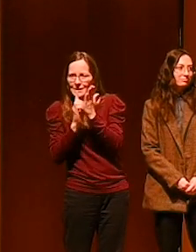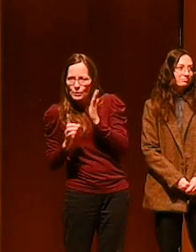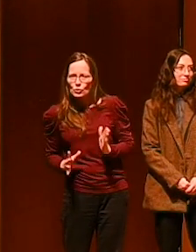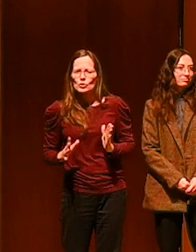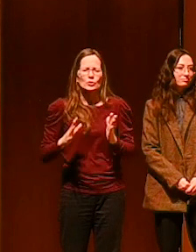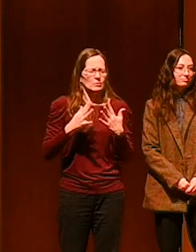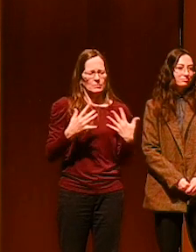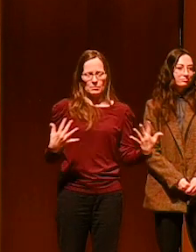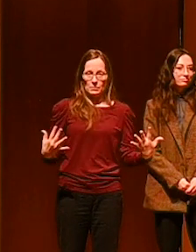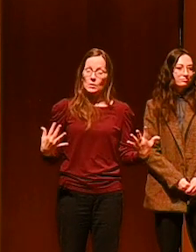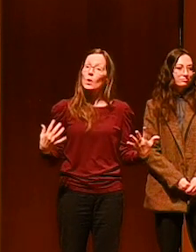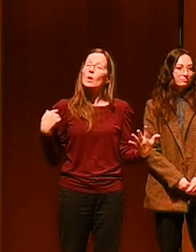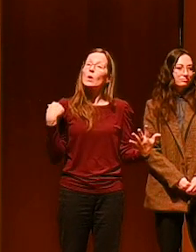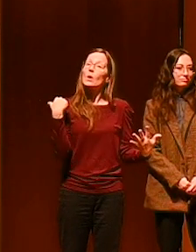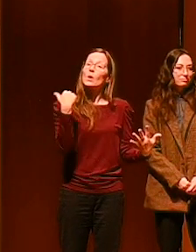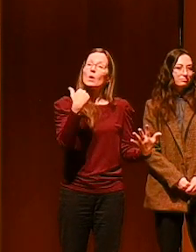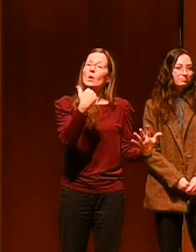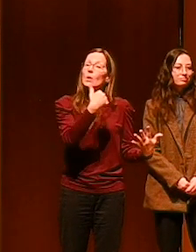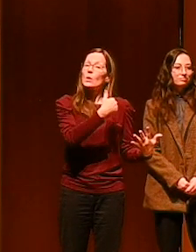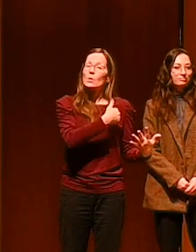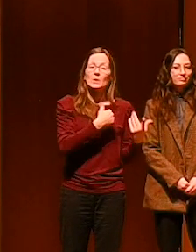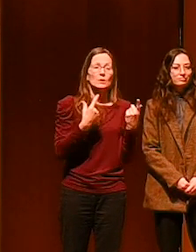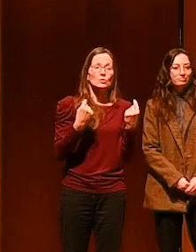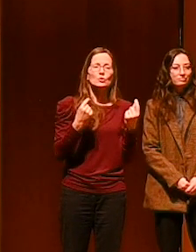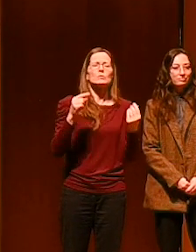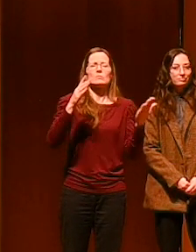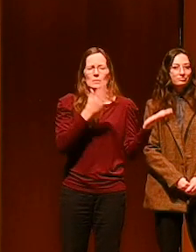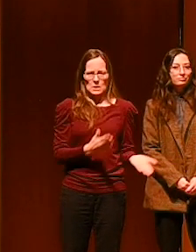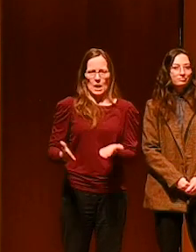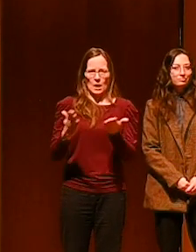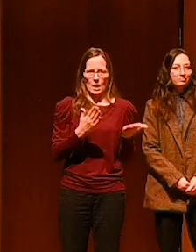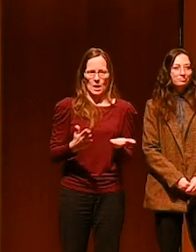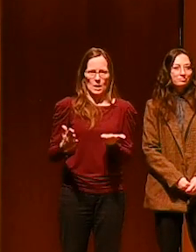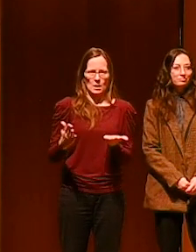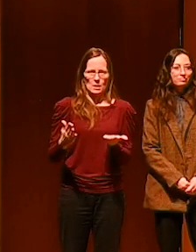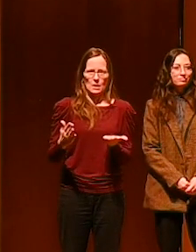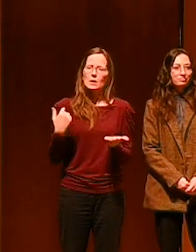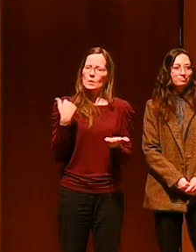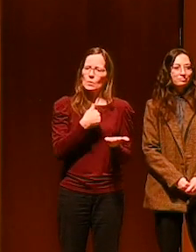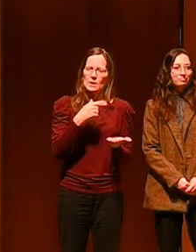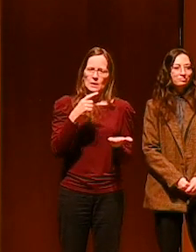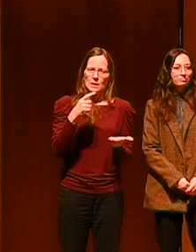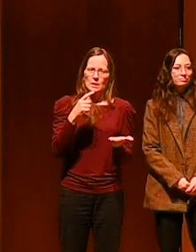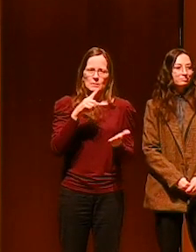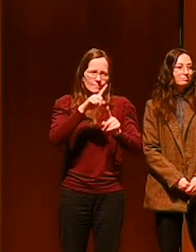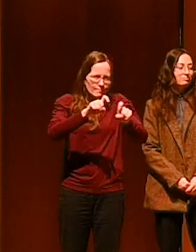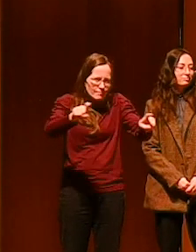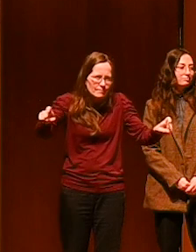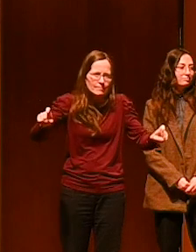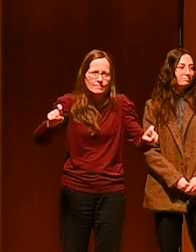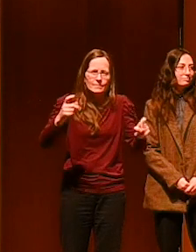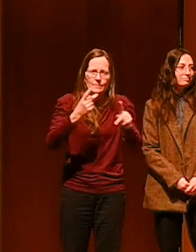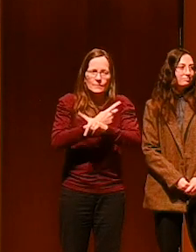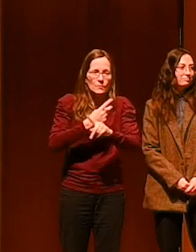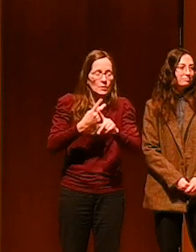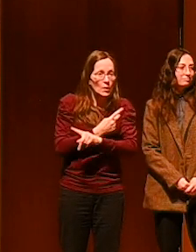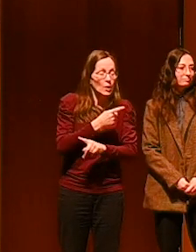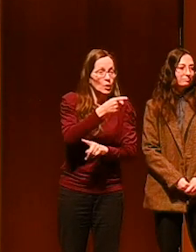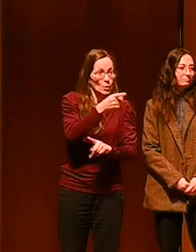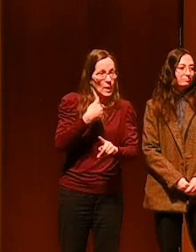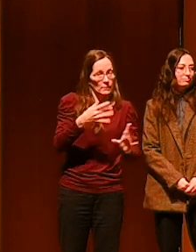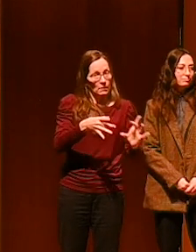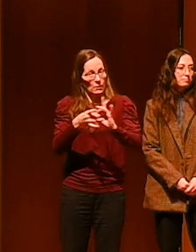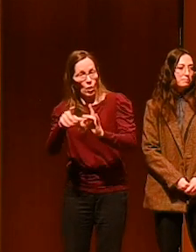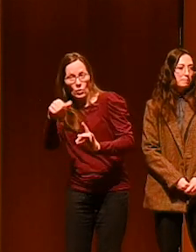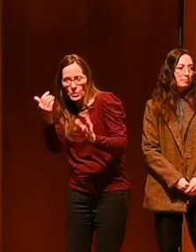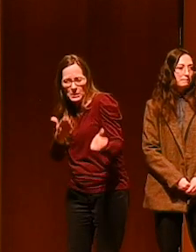from a planning perspective, really trying to establish what ties you have to other plans that Howard County has adopted and is working